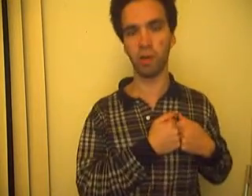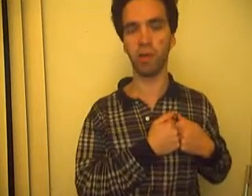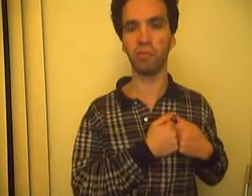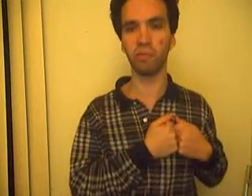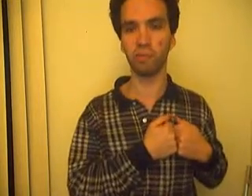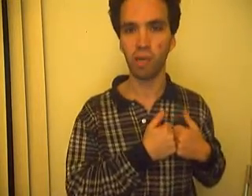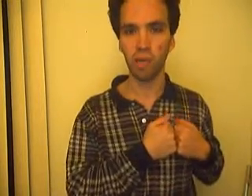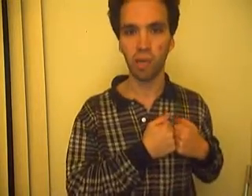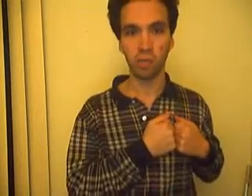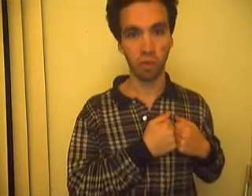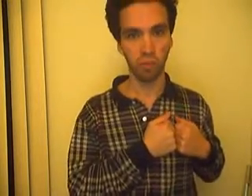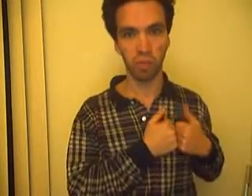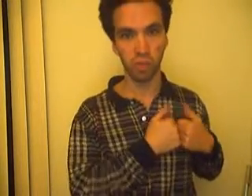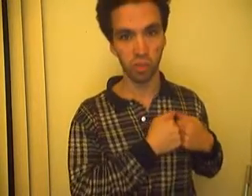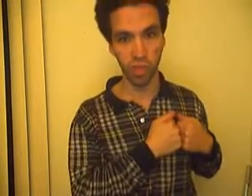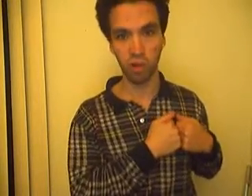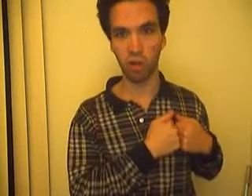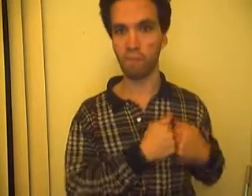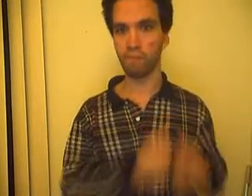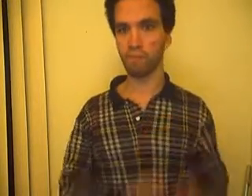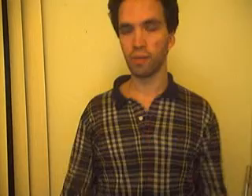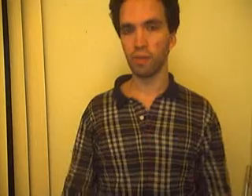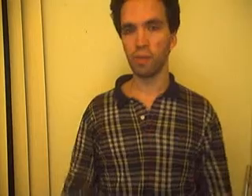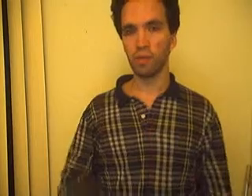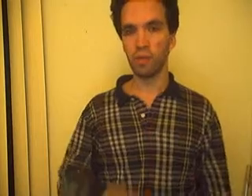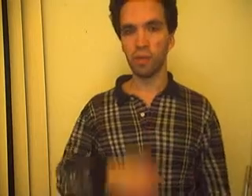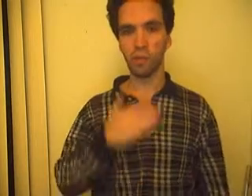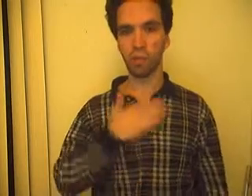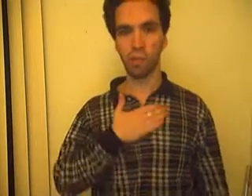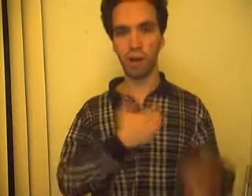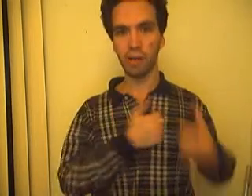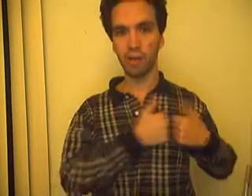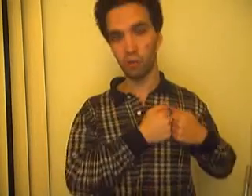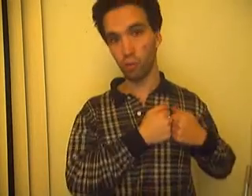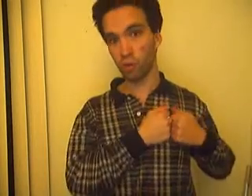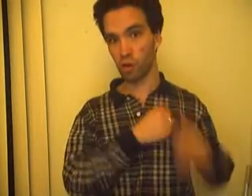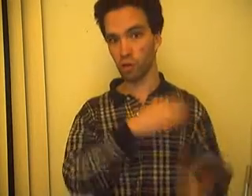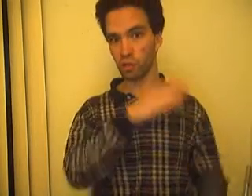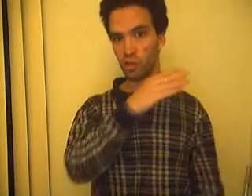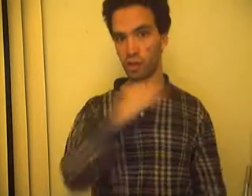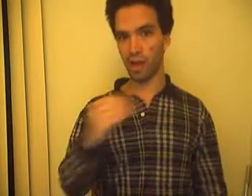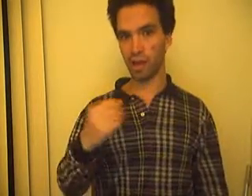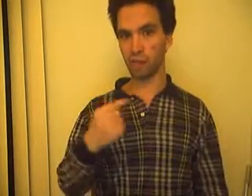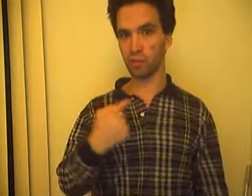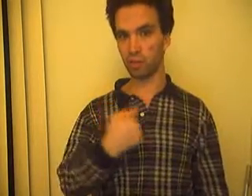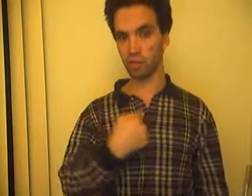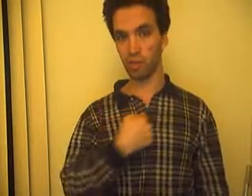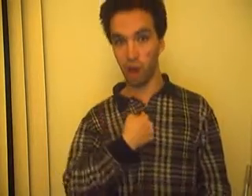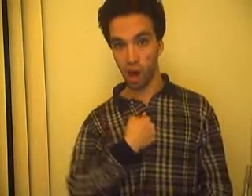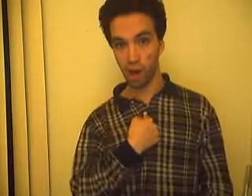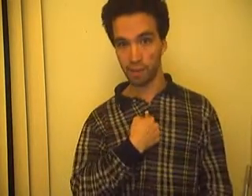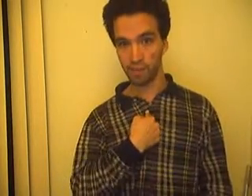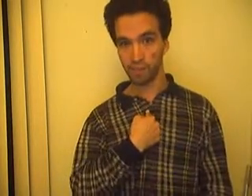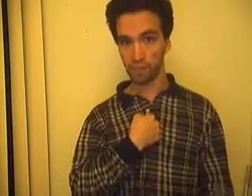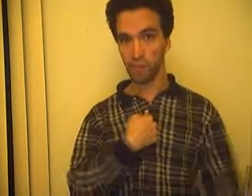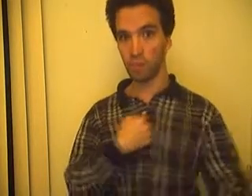live. So, the sweetheart. So, my sweetheart and I